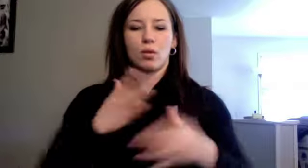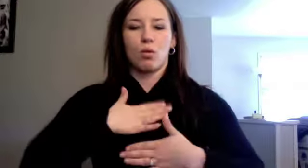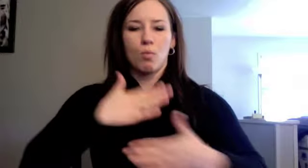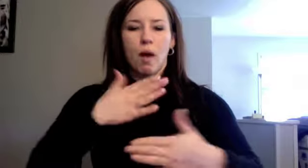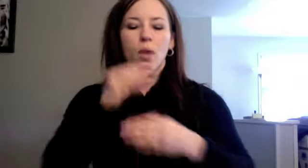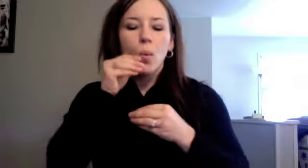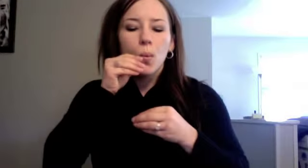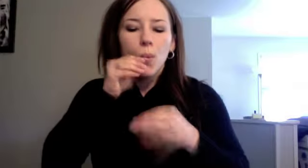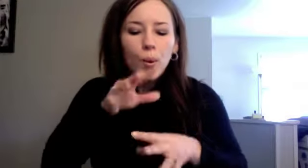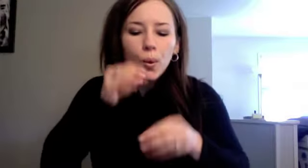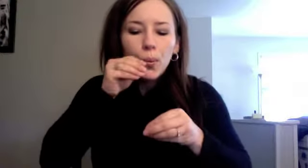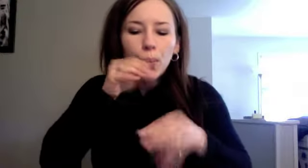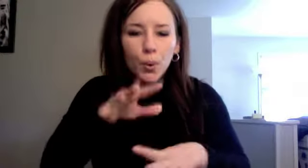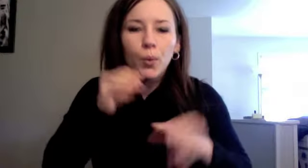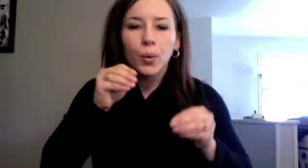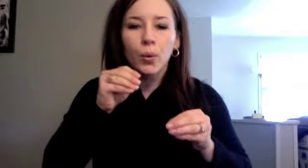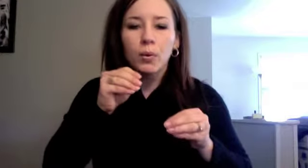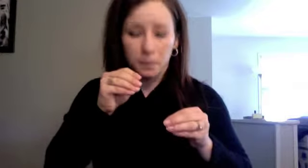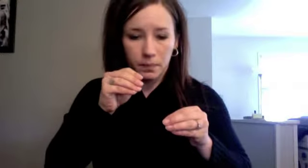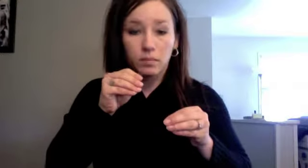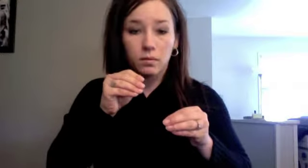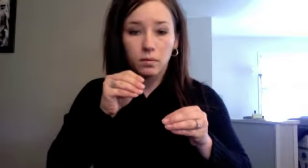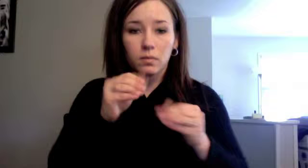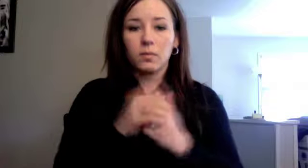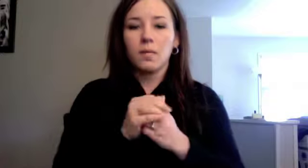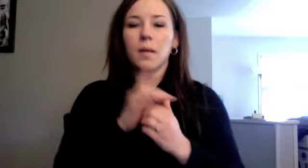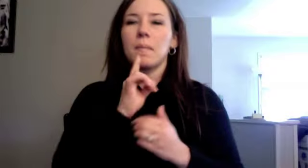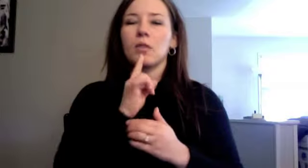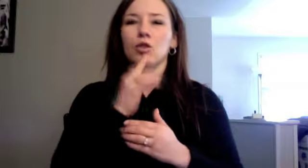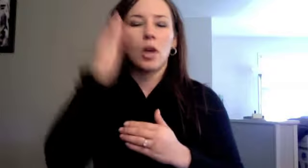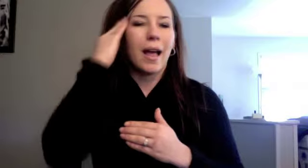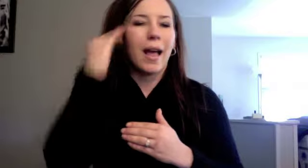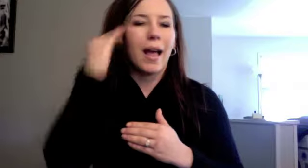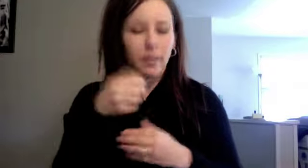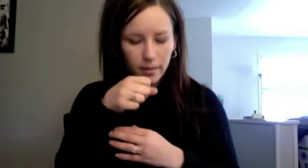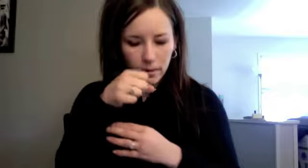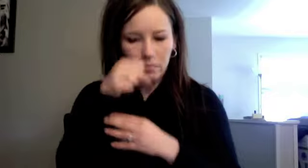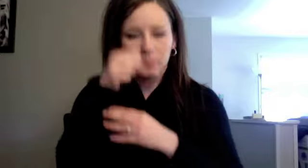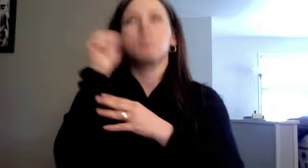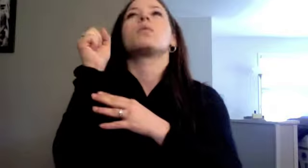Make sure the casualty's head is tilted back. Place the palm of